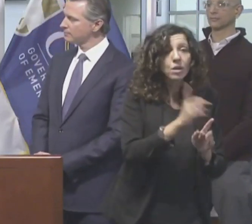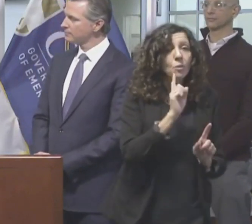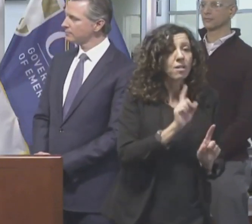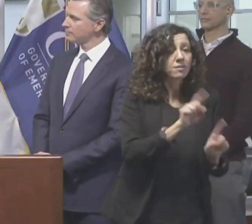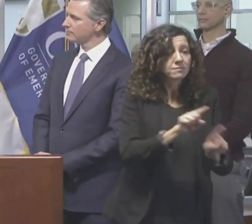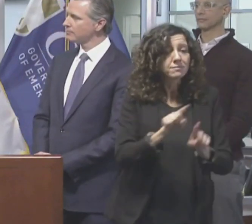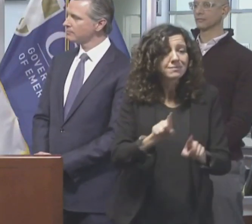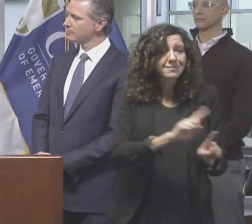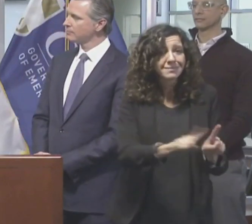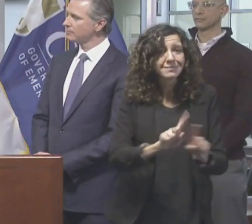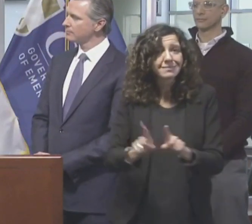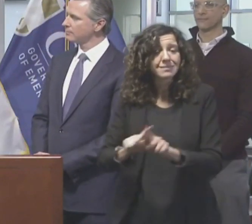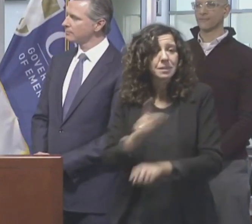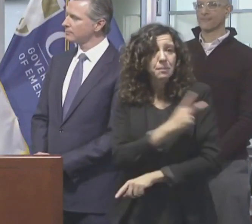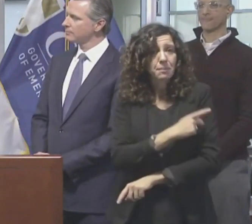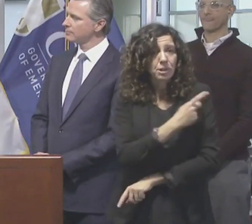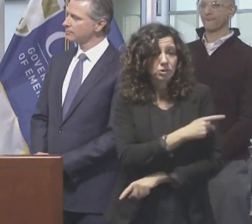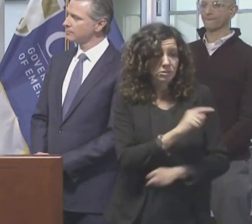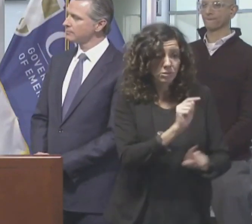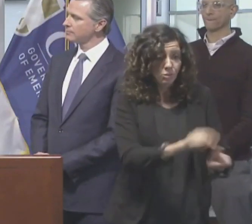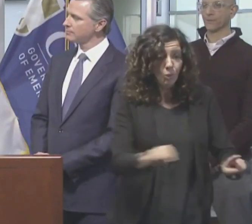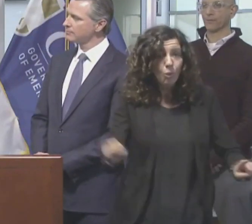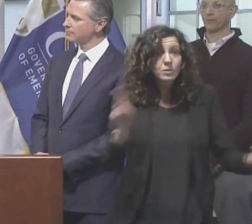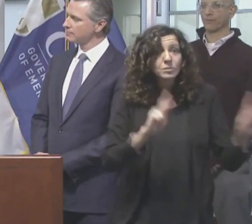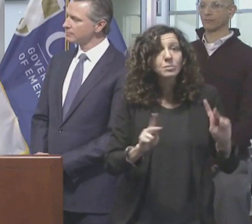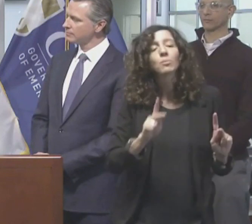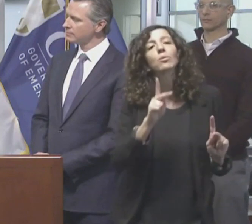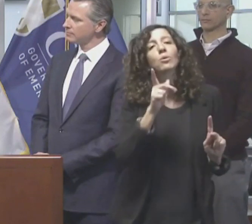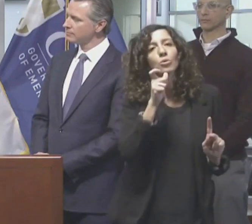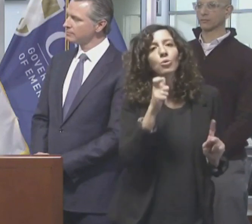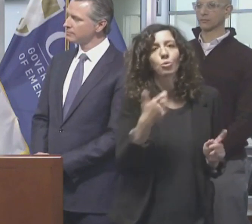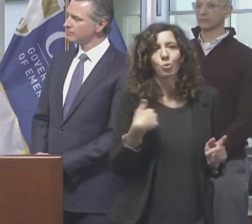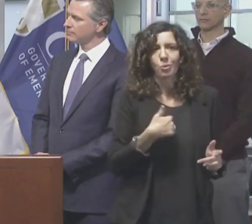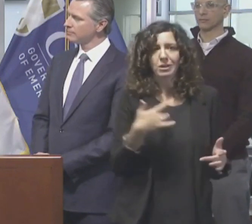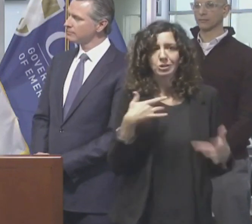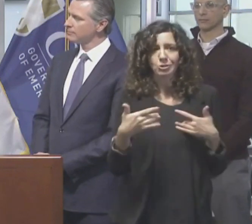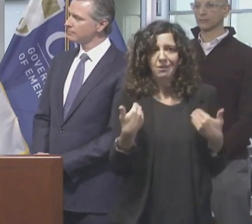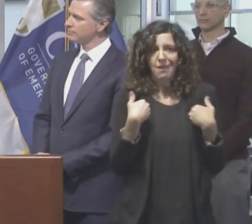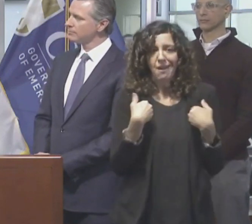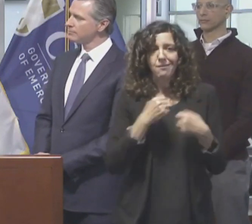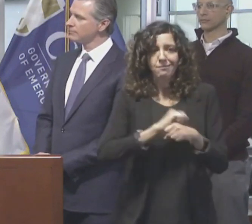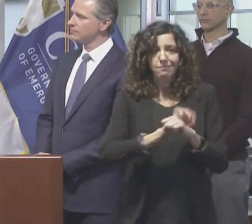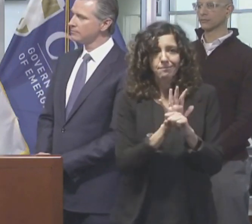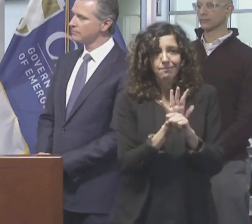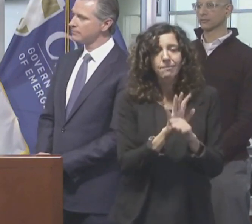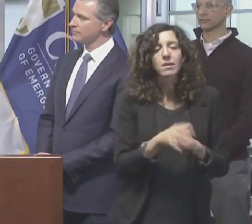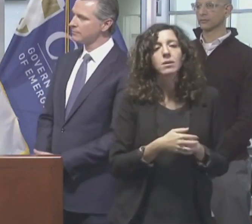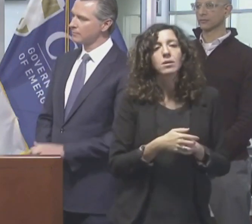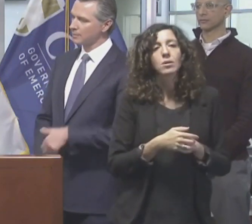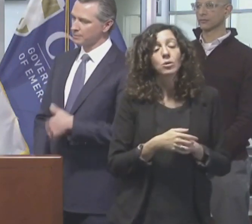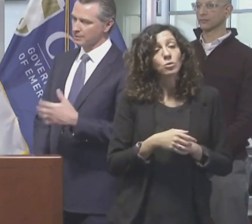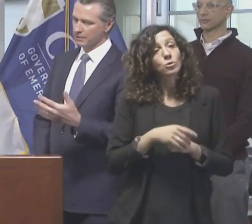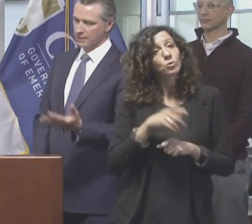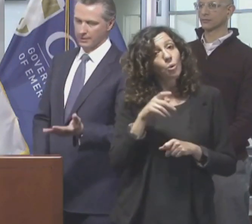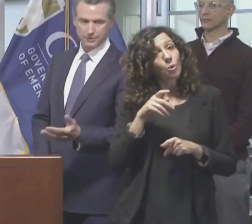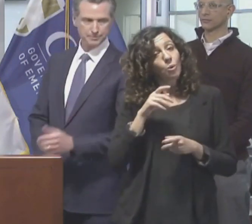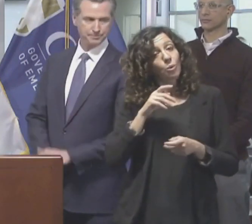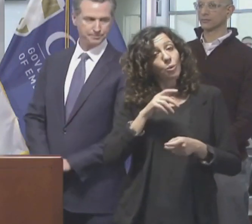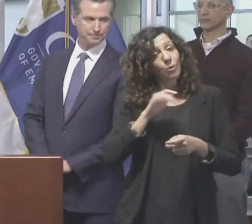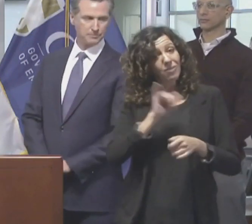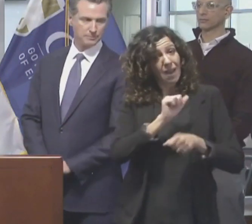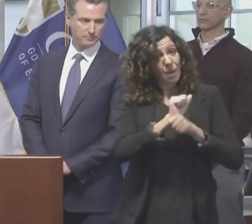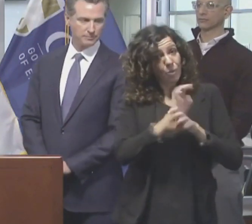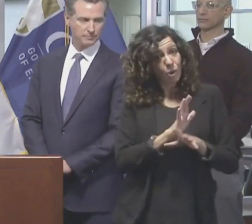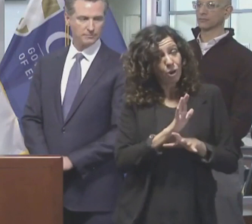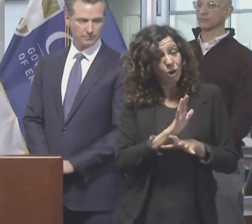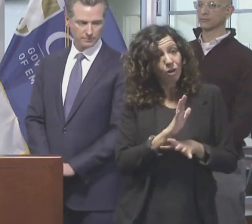by and large the types of people that we're concerned about for COVID-19. So they're not only protecting themselves from getting infected, because if they get